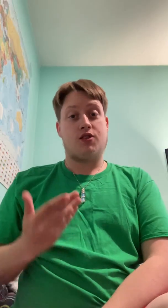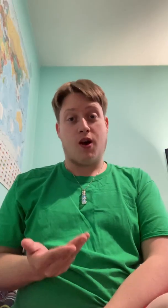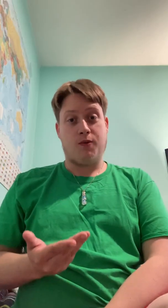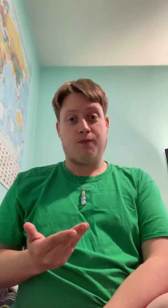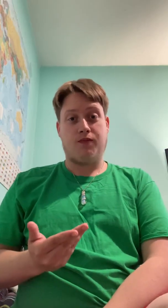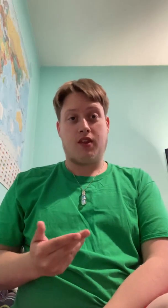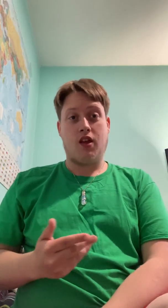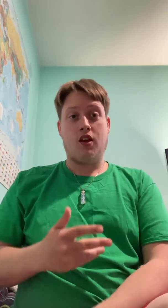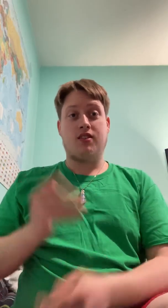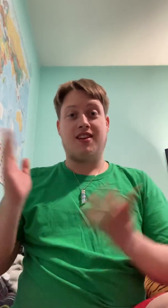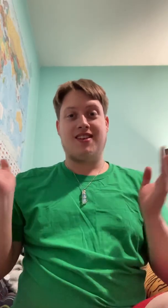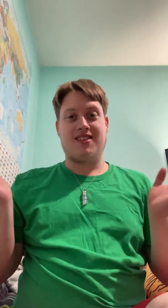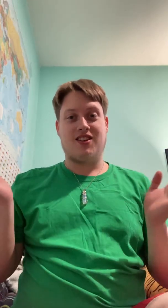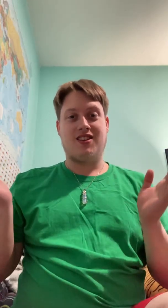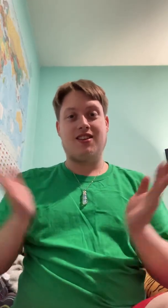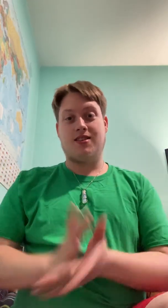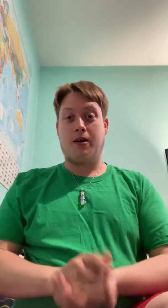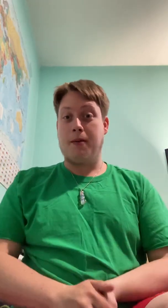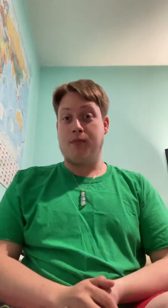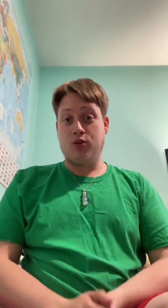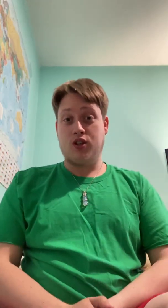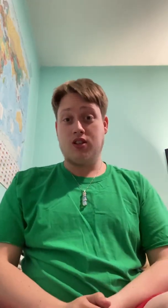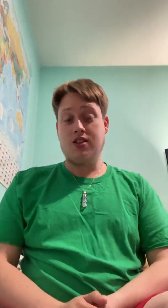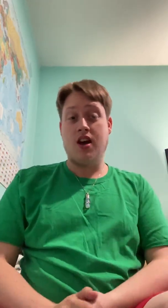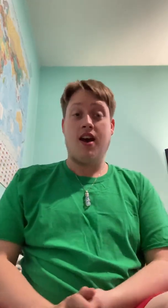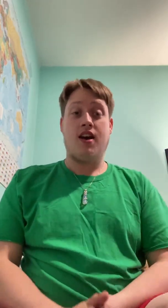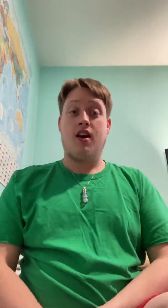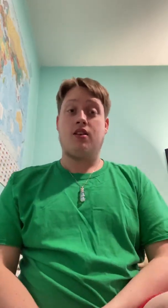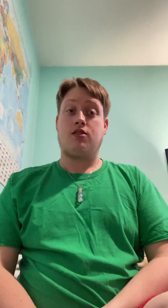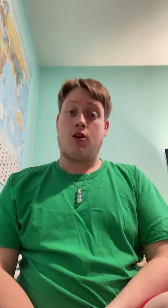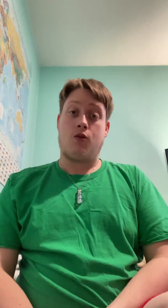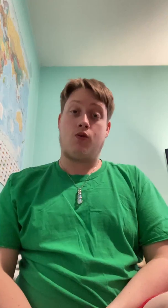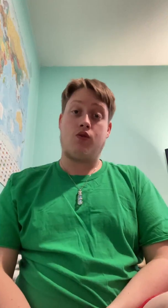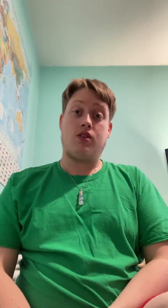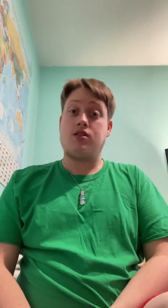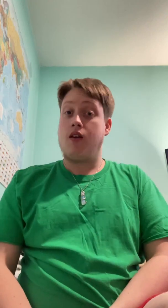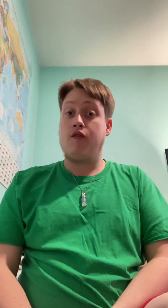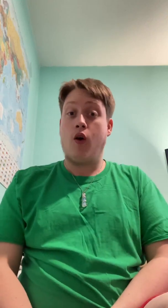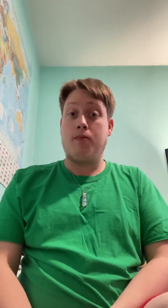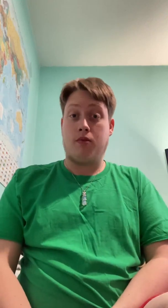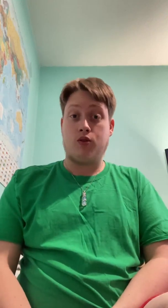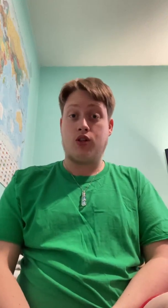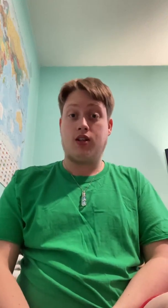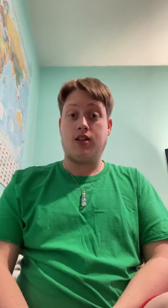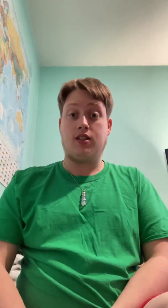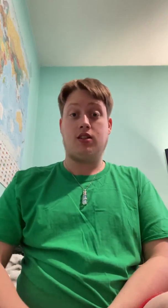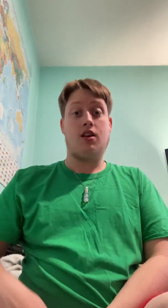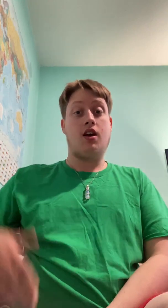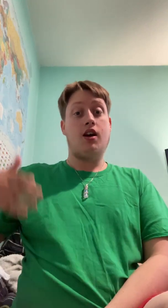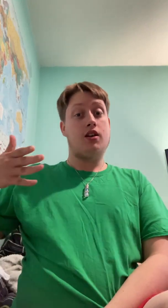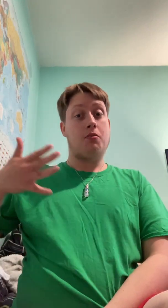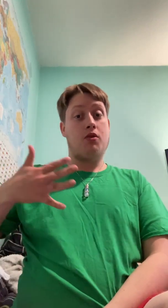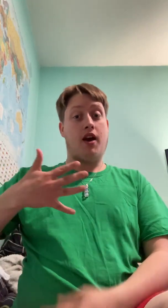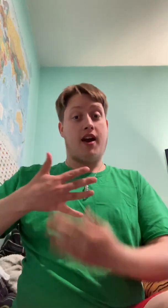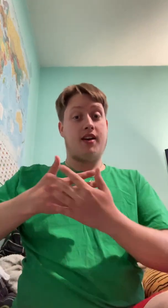So, today's session is about emotions. So, the sign for emotion is you put your hand